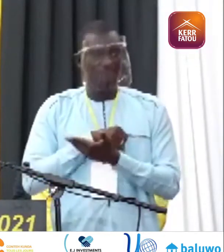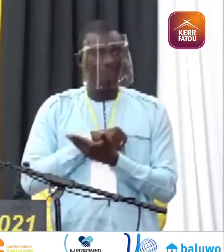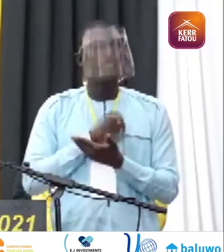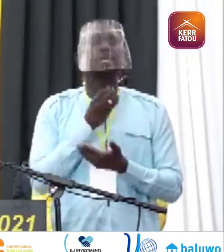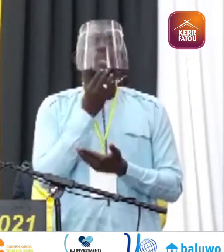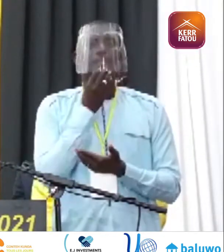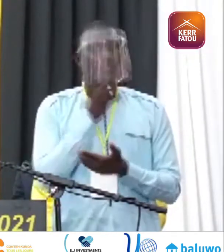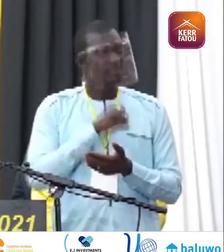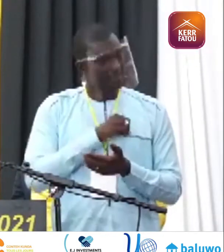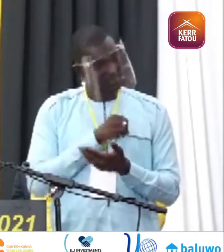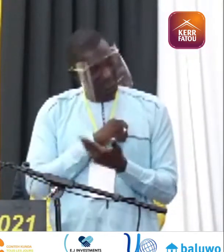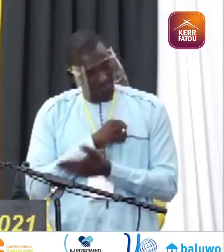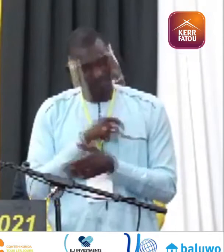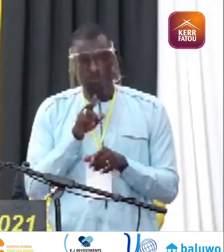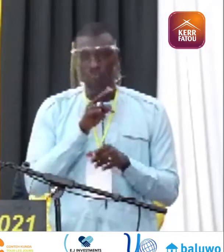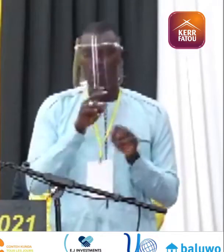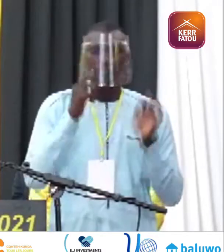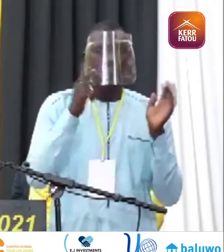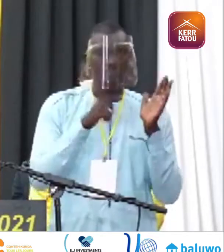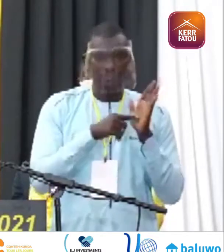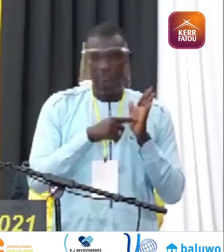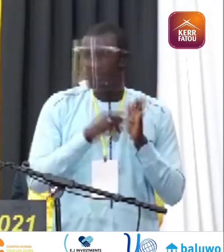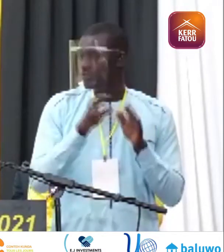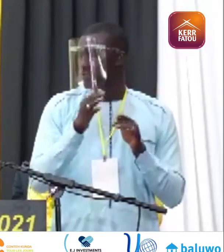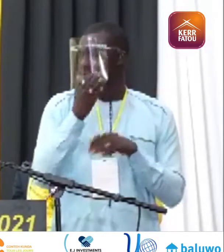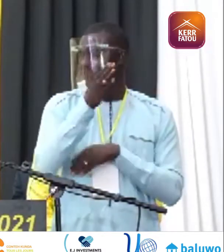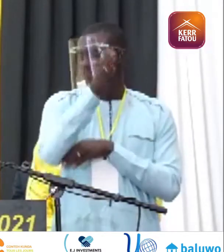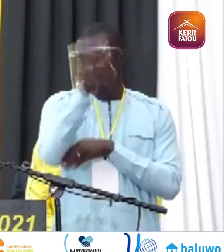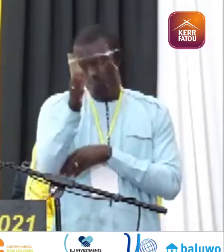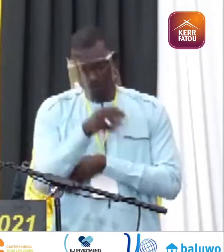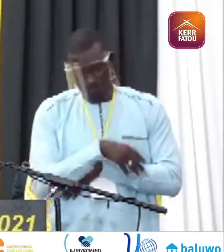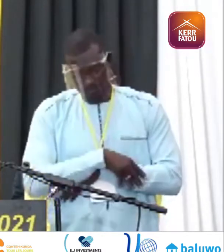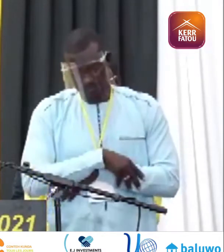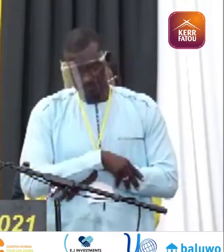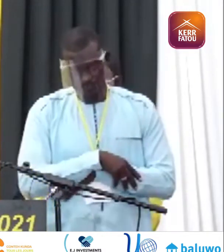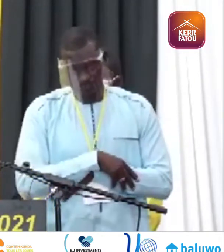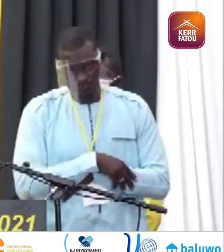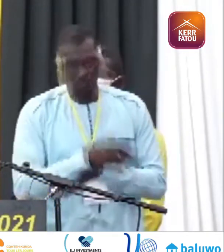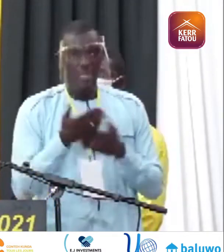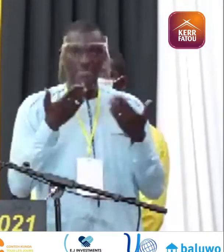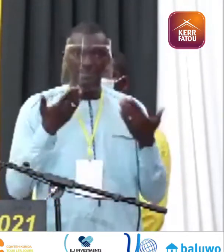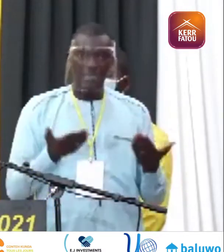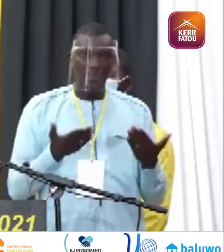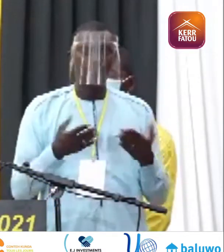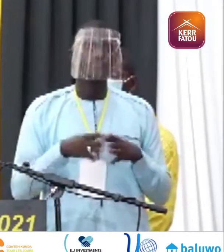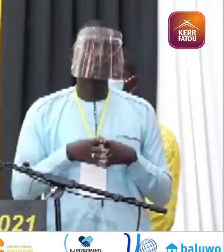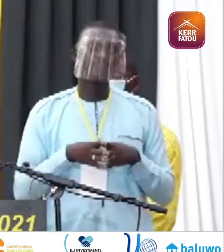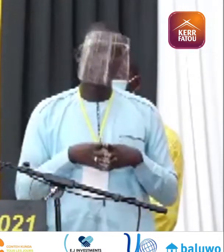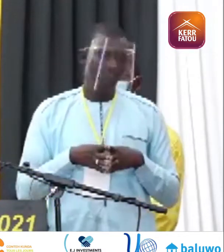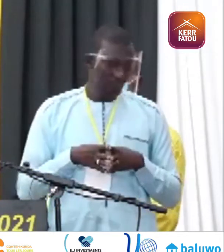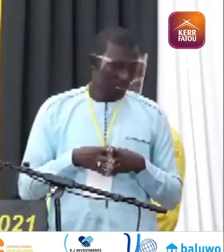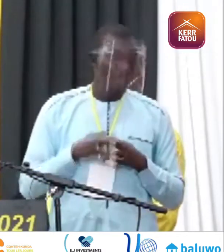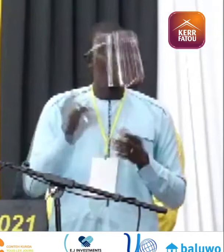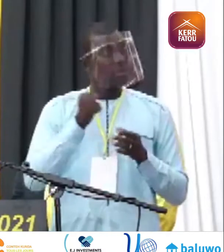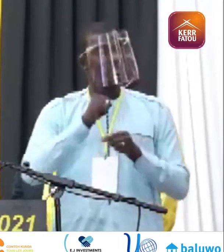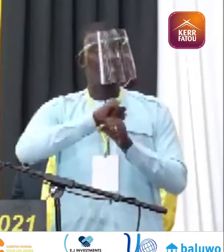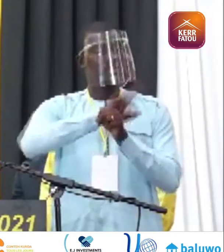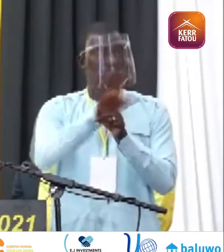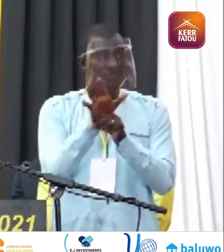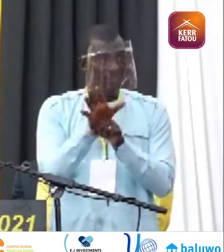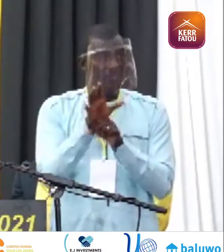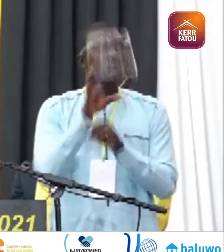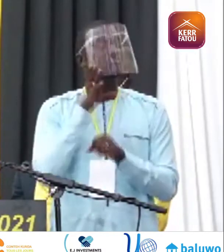showed heartfelt gratitude to the visitors. Due to the COVID